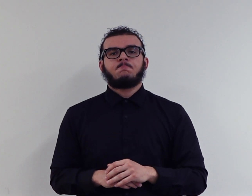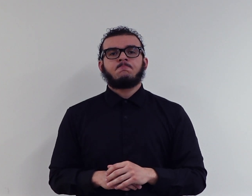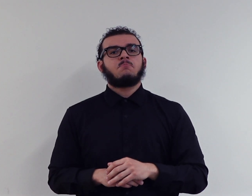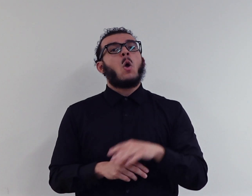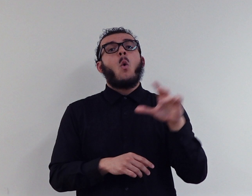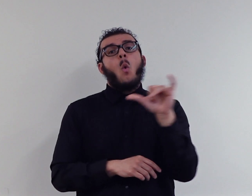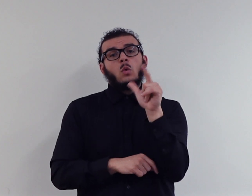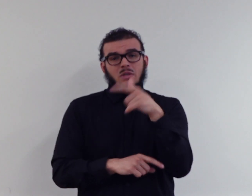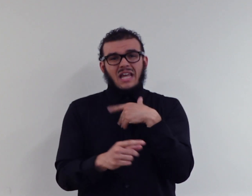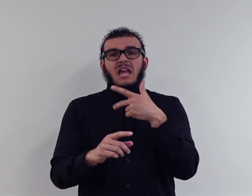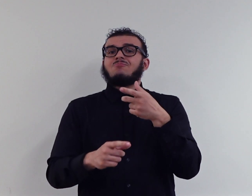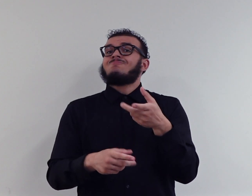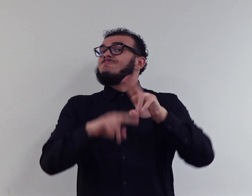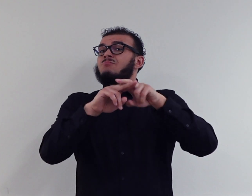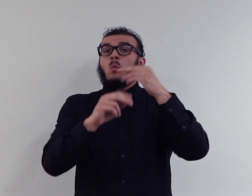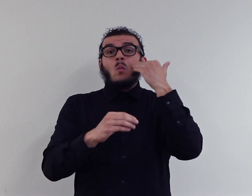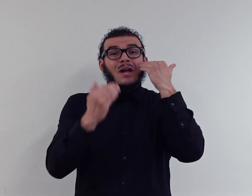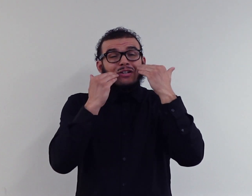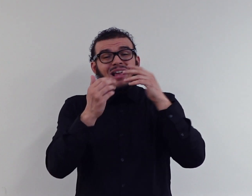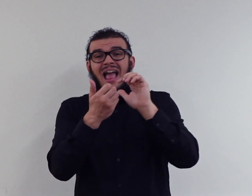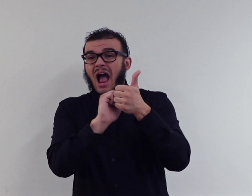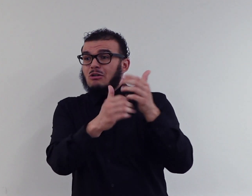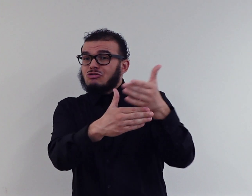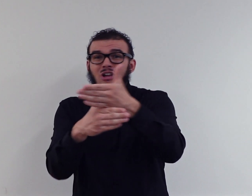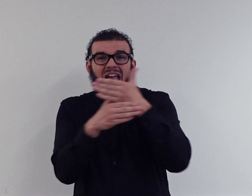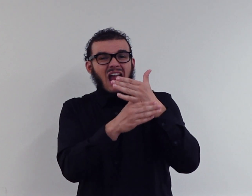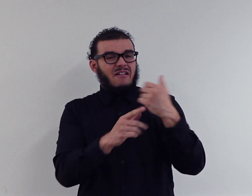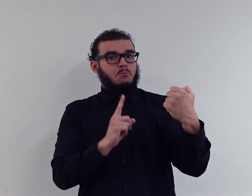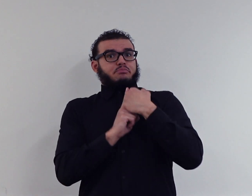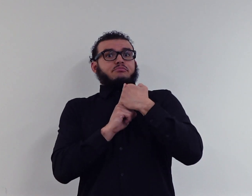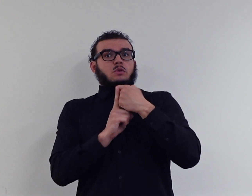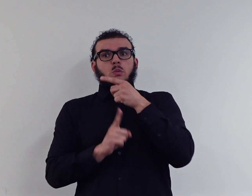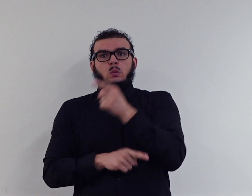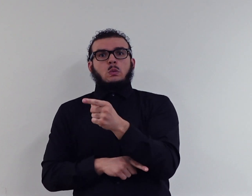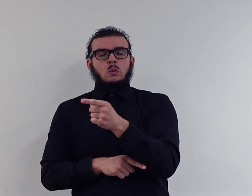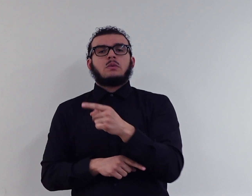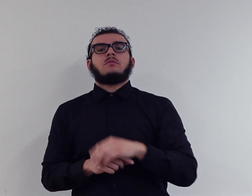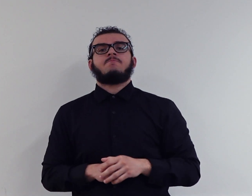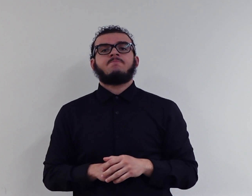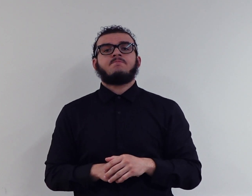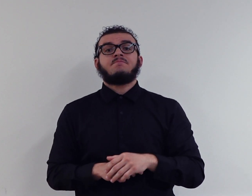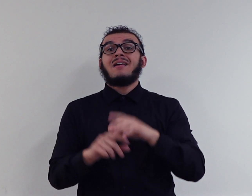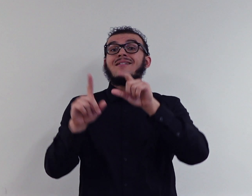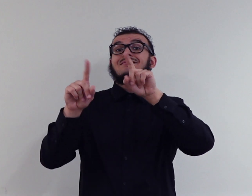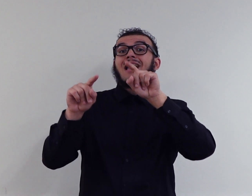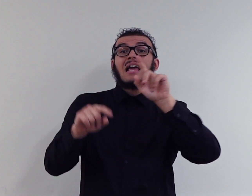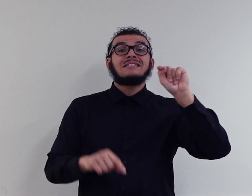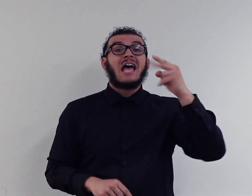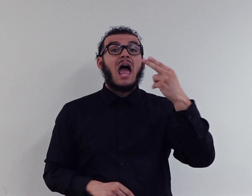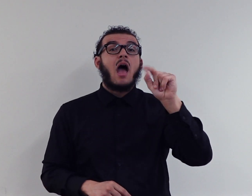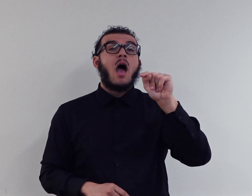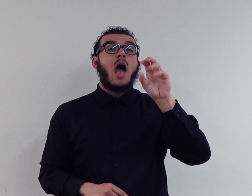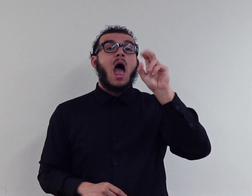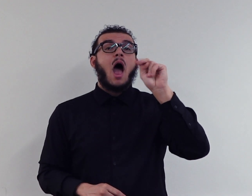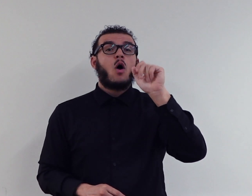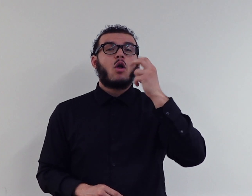also raise awareness and share how this freeze is impacting you. Attend town halls with local elected officials